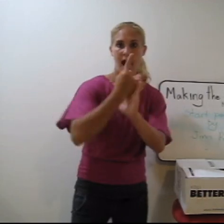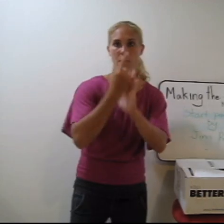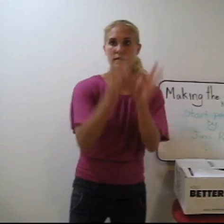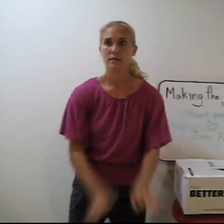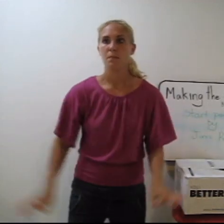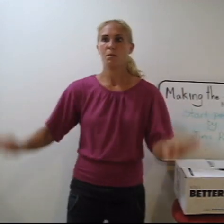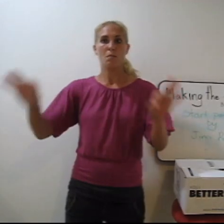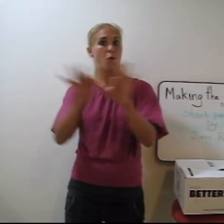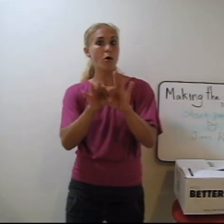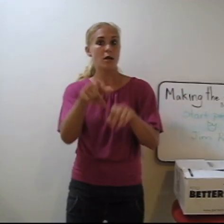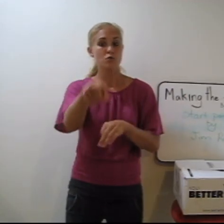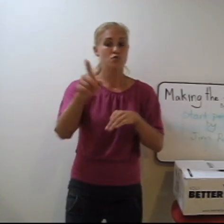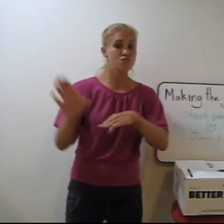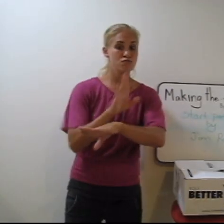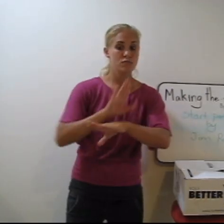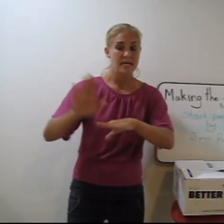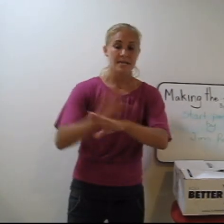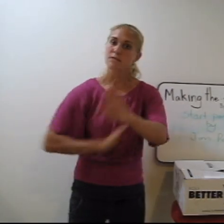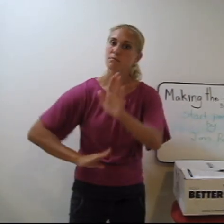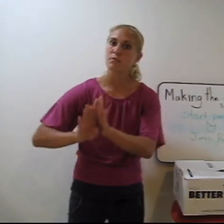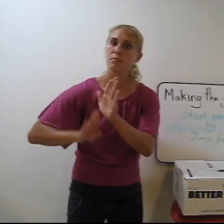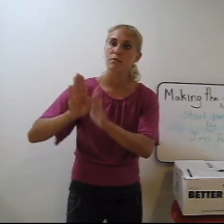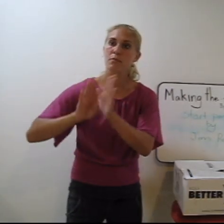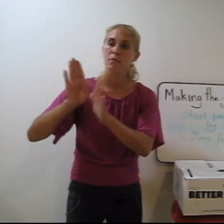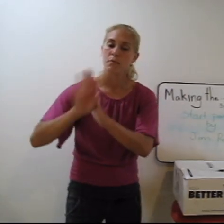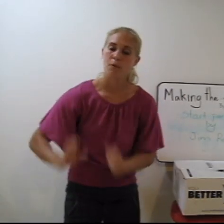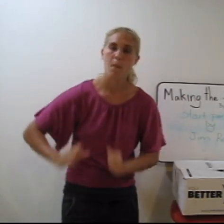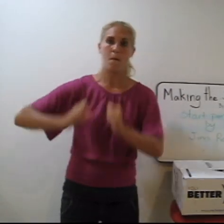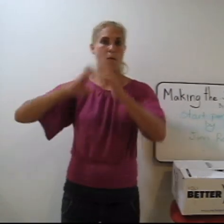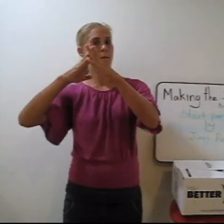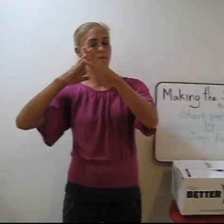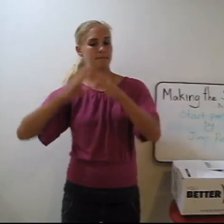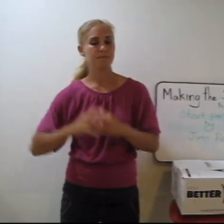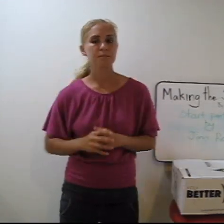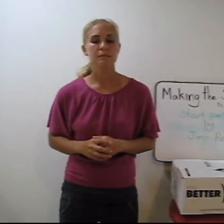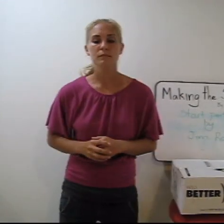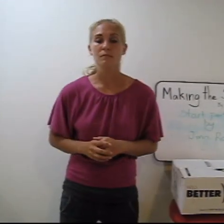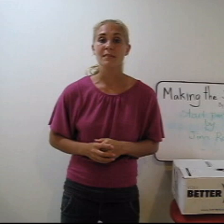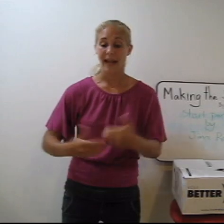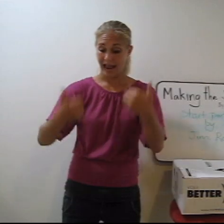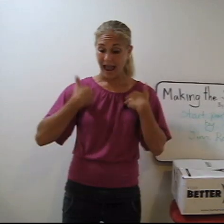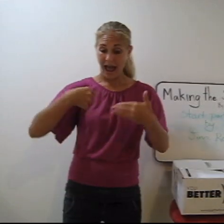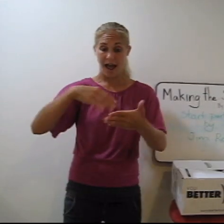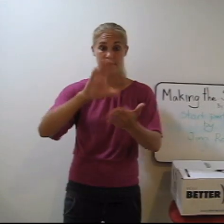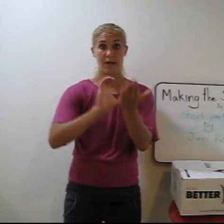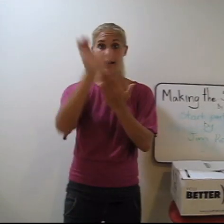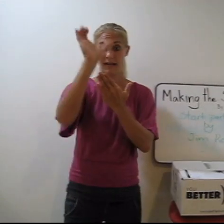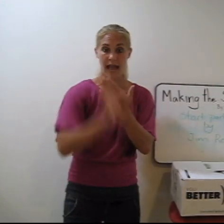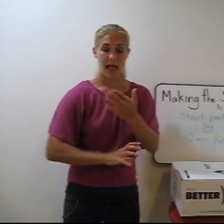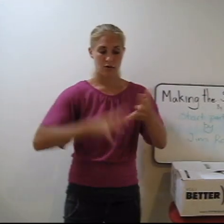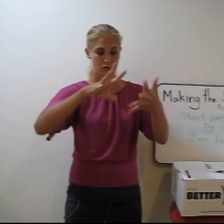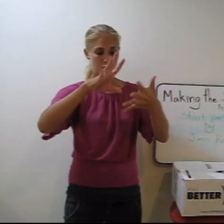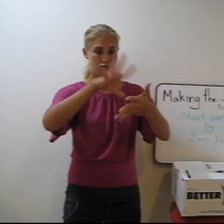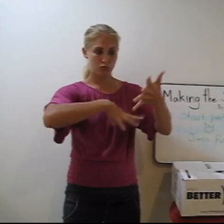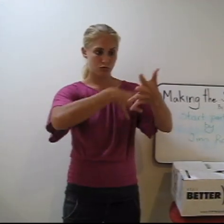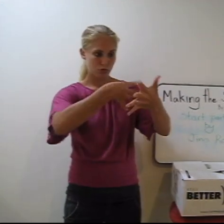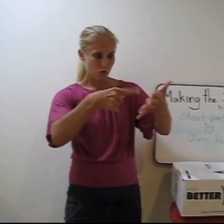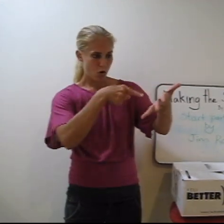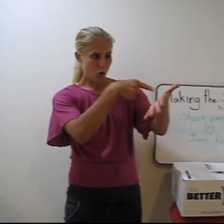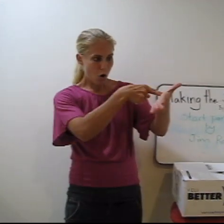you build your business in parallel to working your full-time job. Take a calendar and block out key spots throughout the week. Block